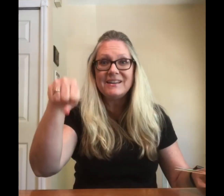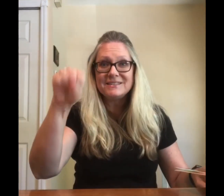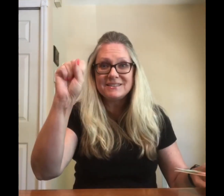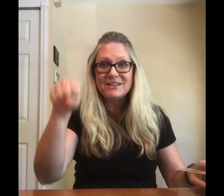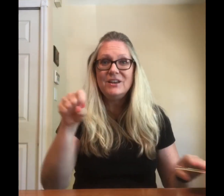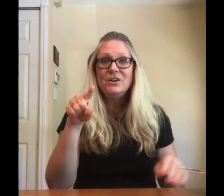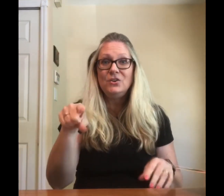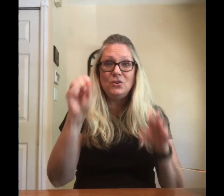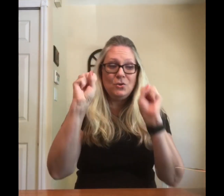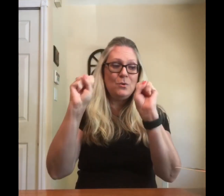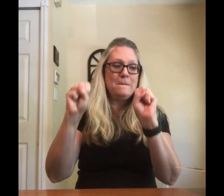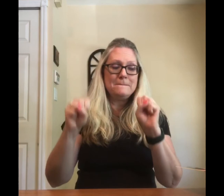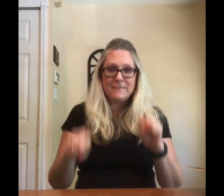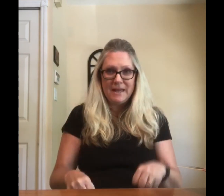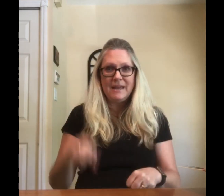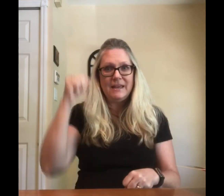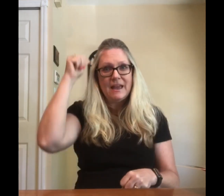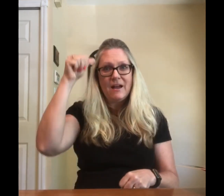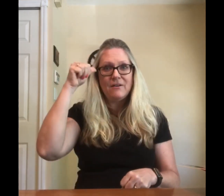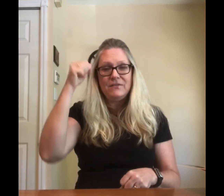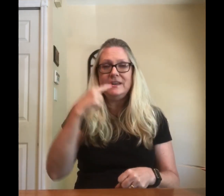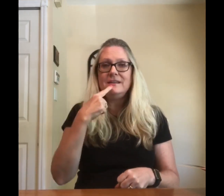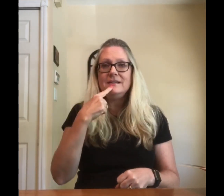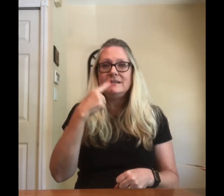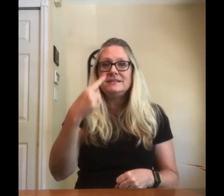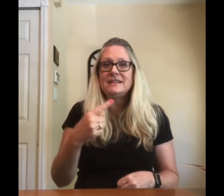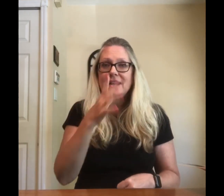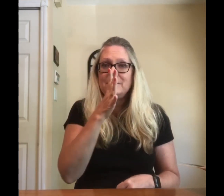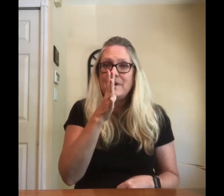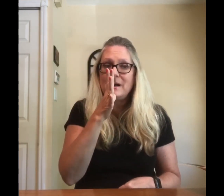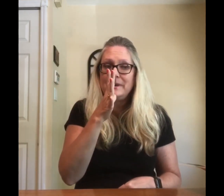Yes, you may, Alfie, said Mommy.